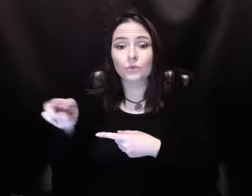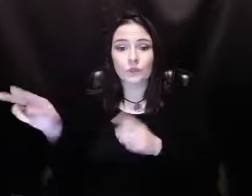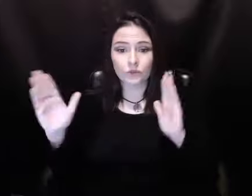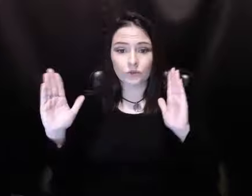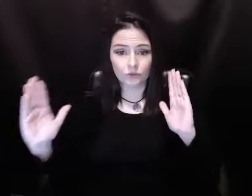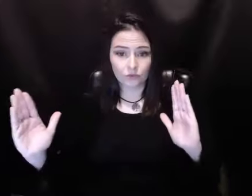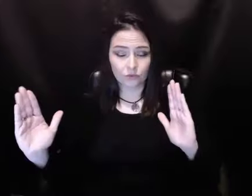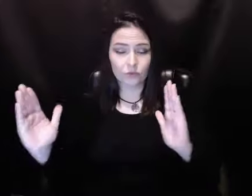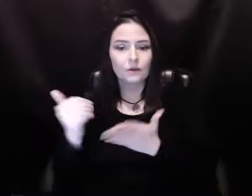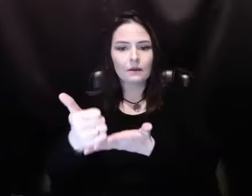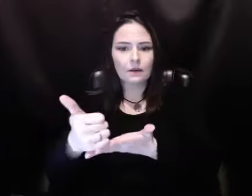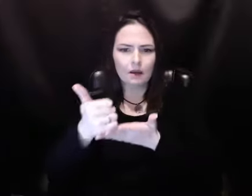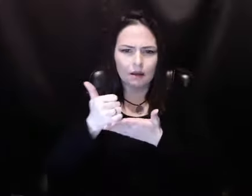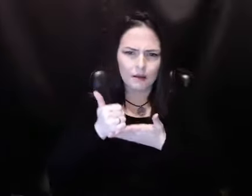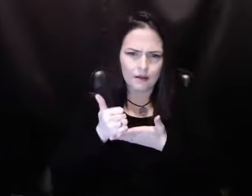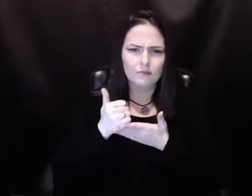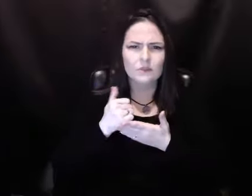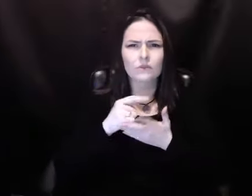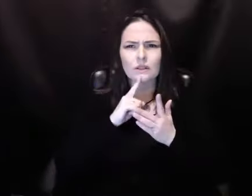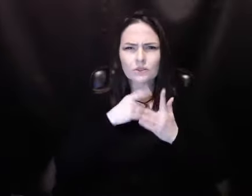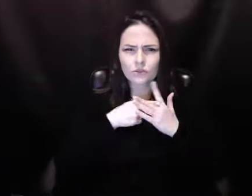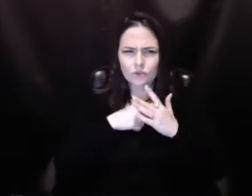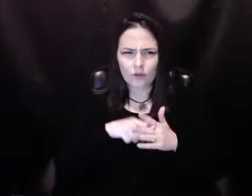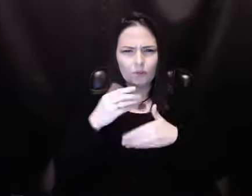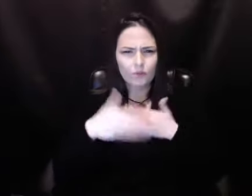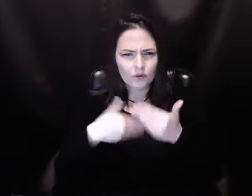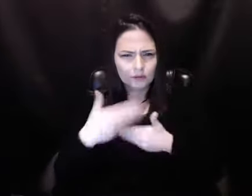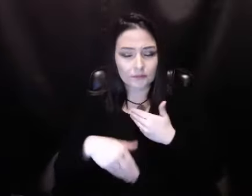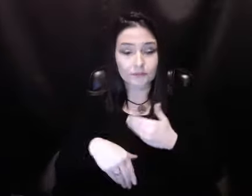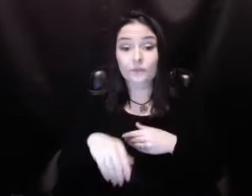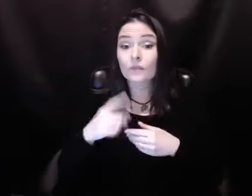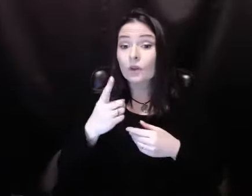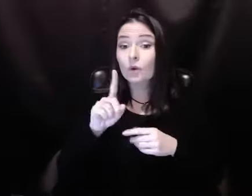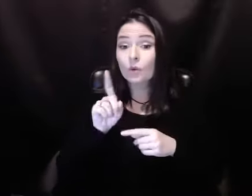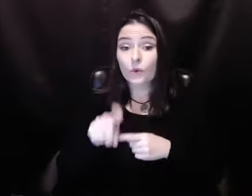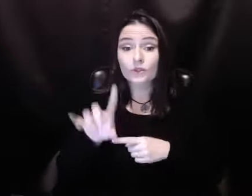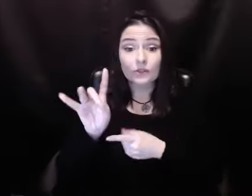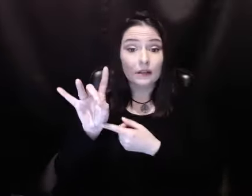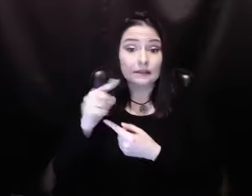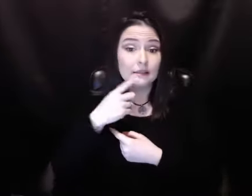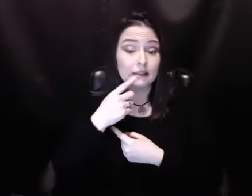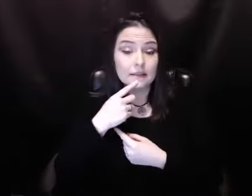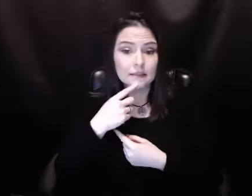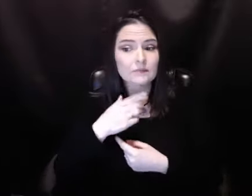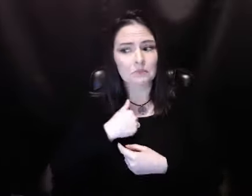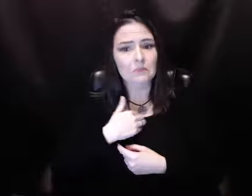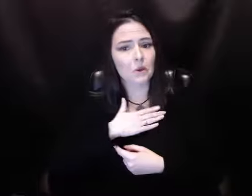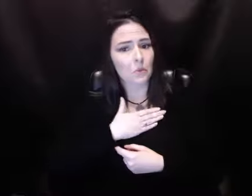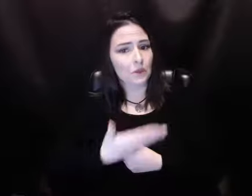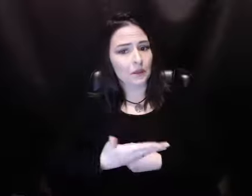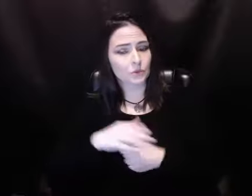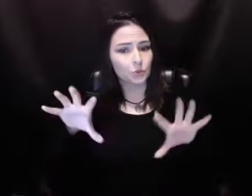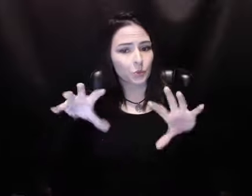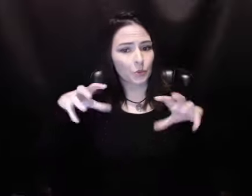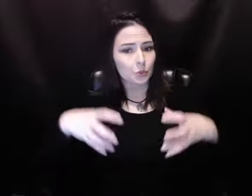away, and I will have to make my amends to him via the God of my understanding. And so I came to the